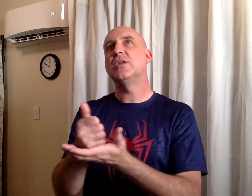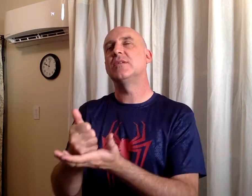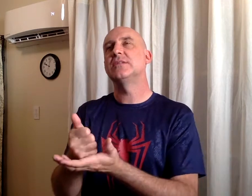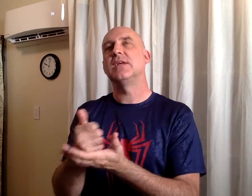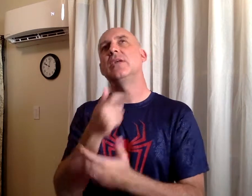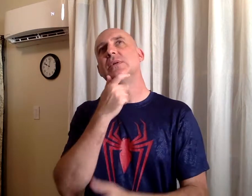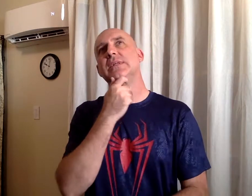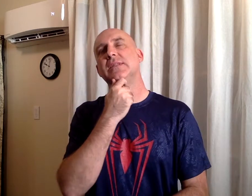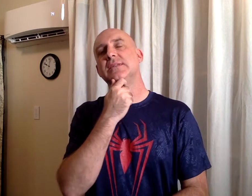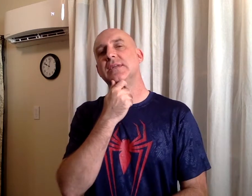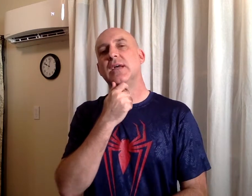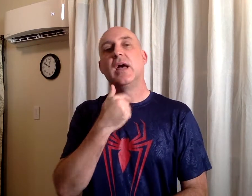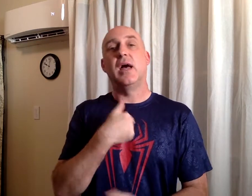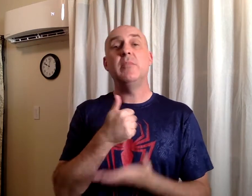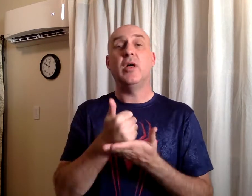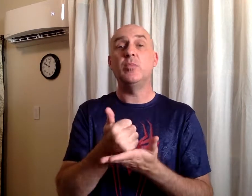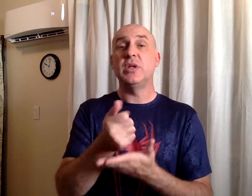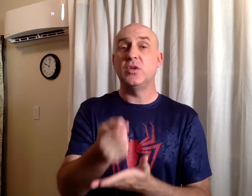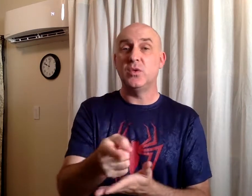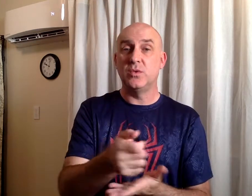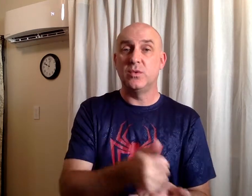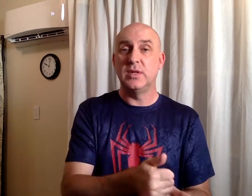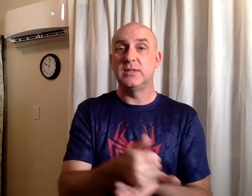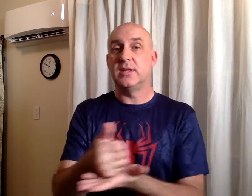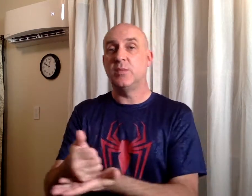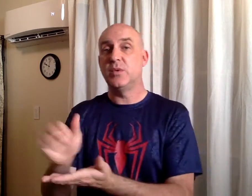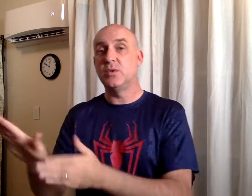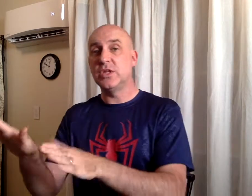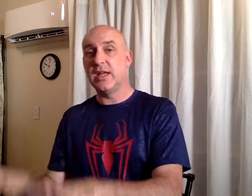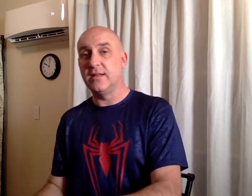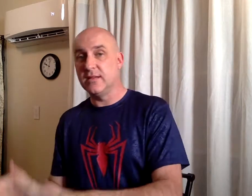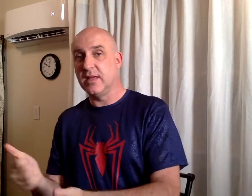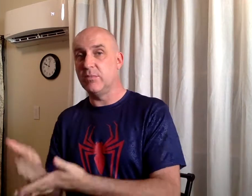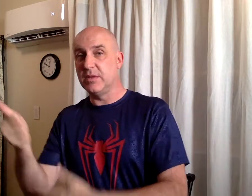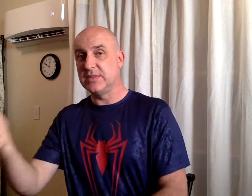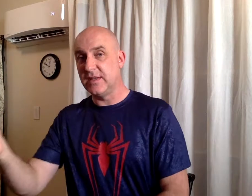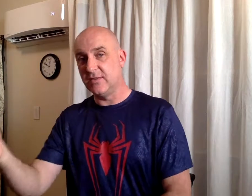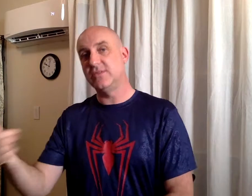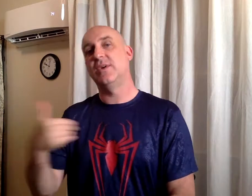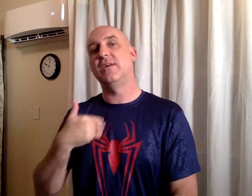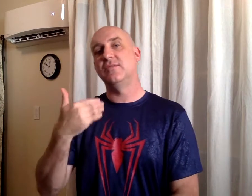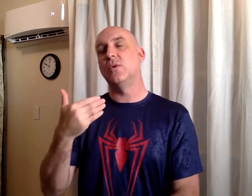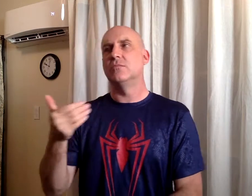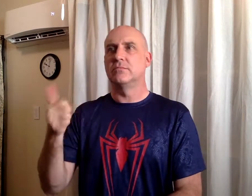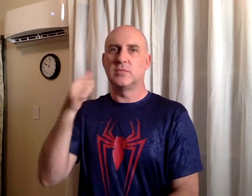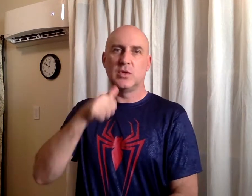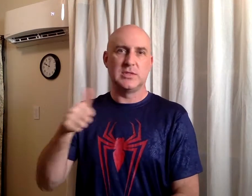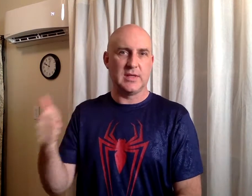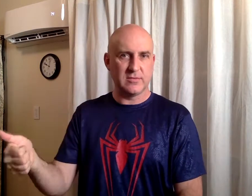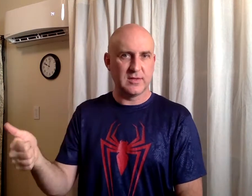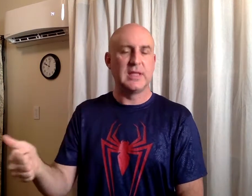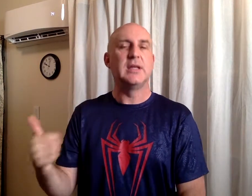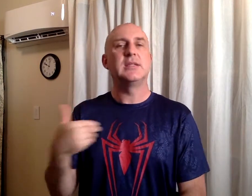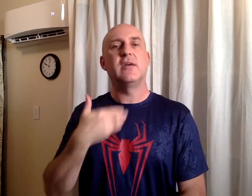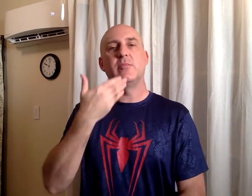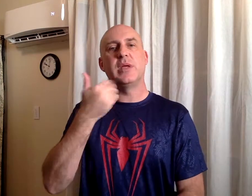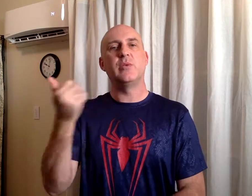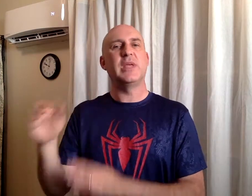let's see, how do I say this? I'm helping you to help your child help himself to have, or herself, to have better